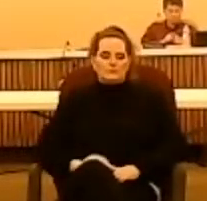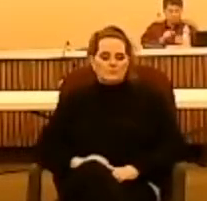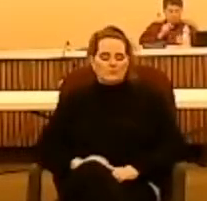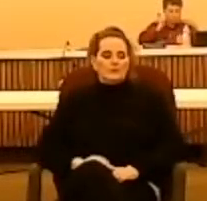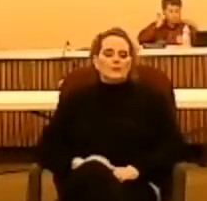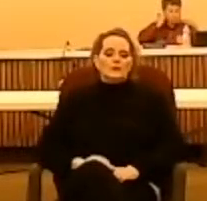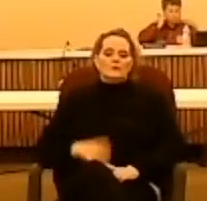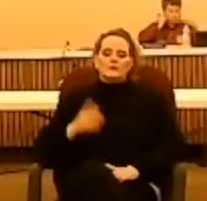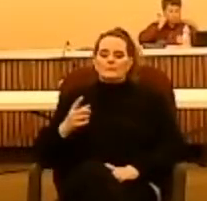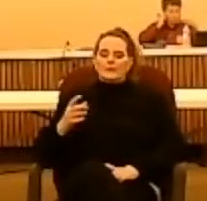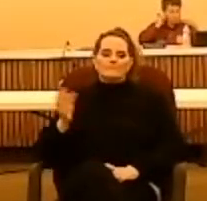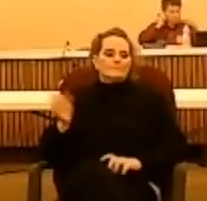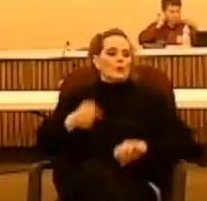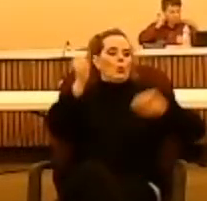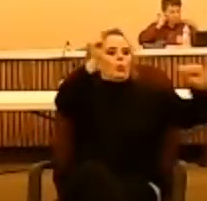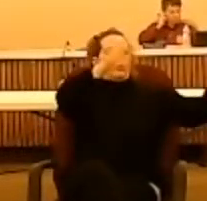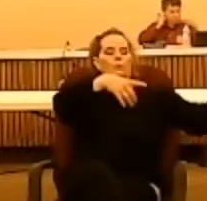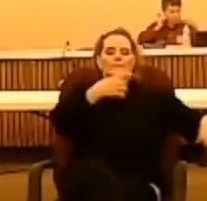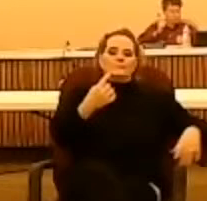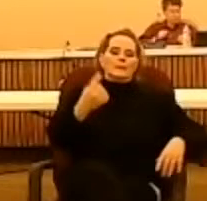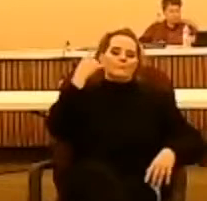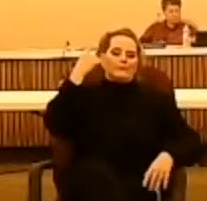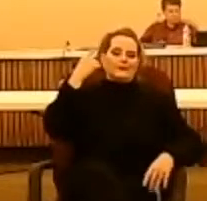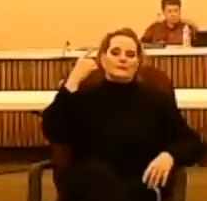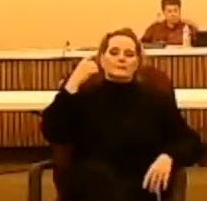drop off behind the barn at Tinker.